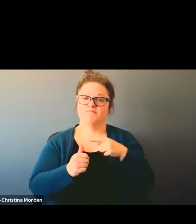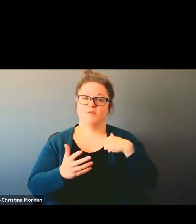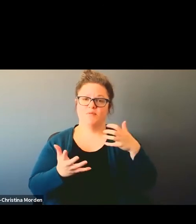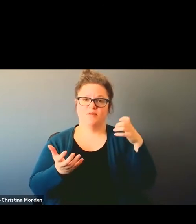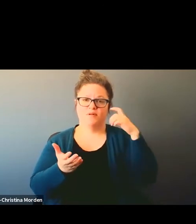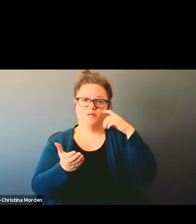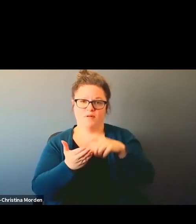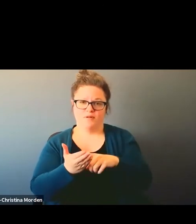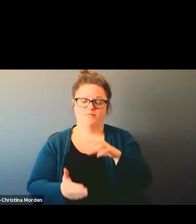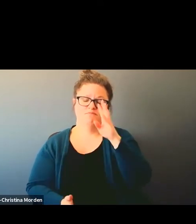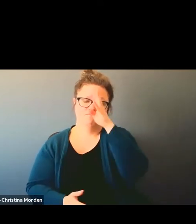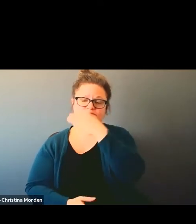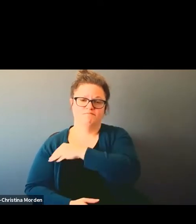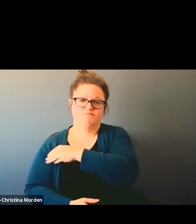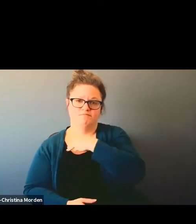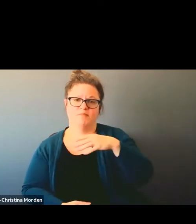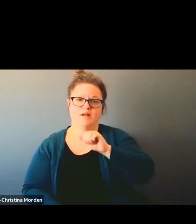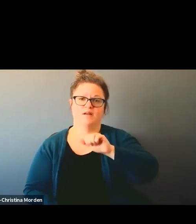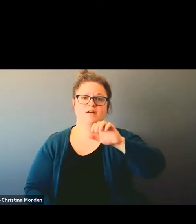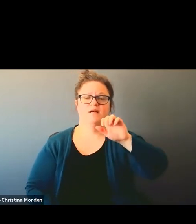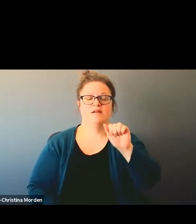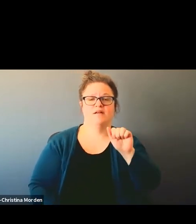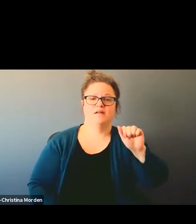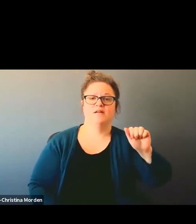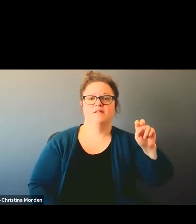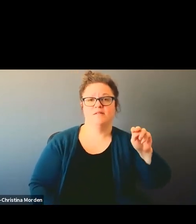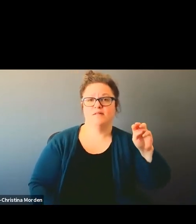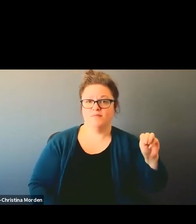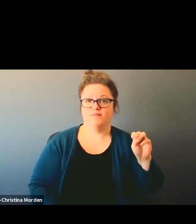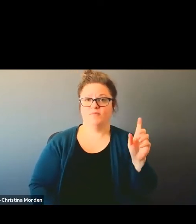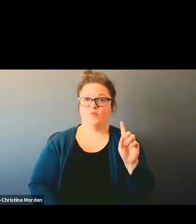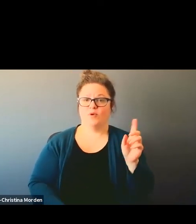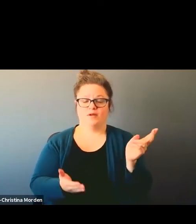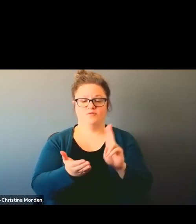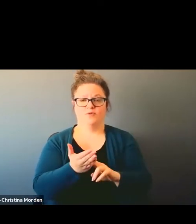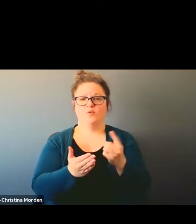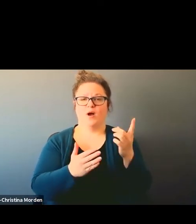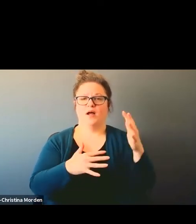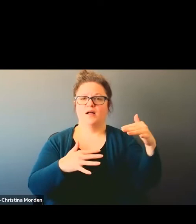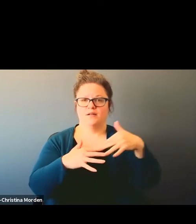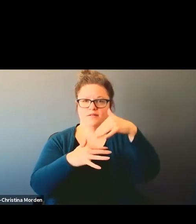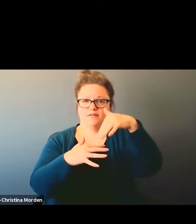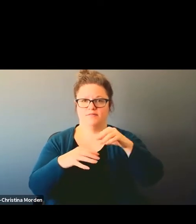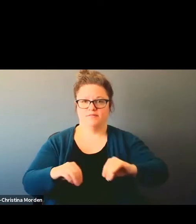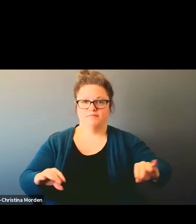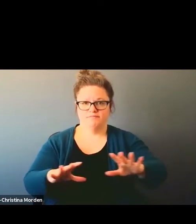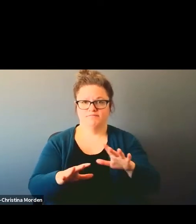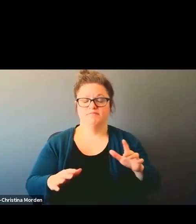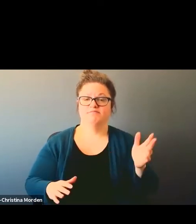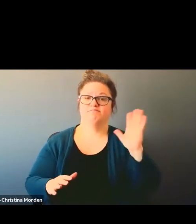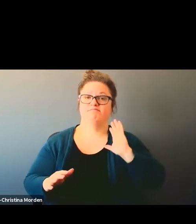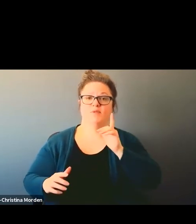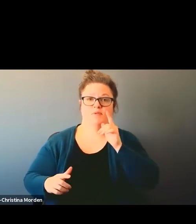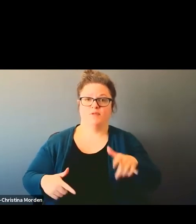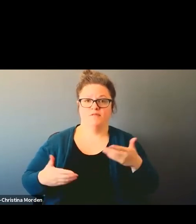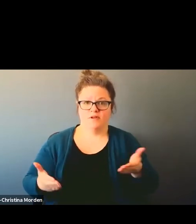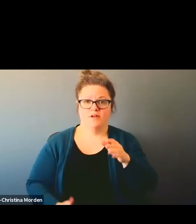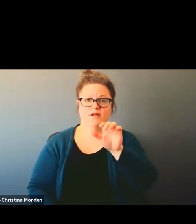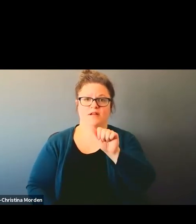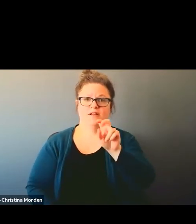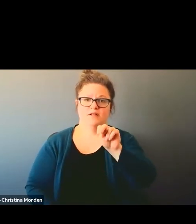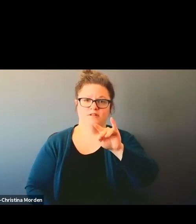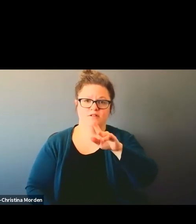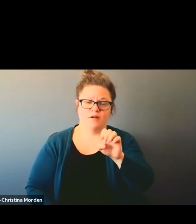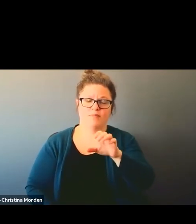Arts Accessibility Network Manitoba are located on Treaty 1 territory, the original lands of the Anishinaabe, Cree,